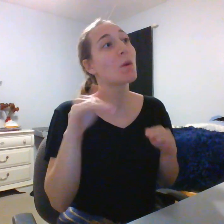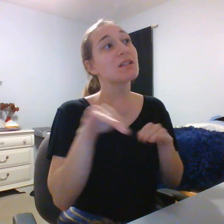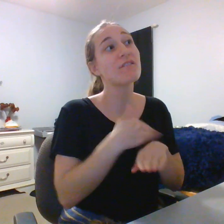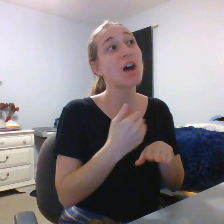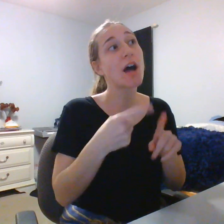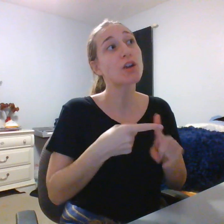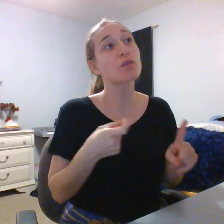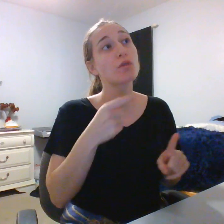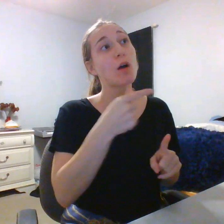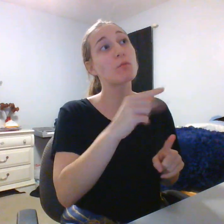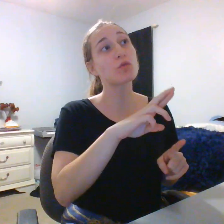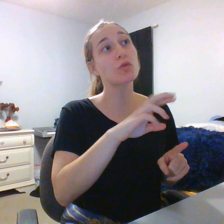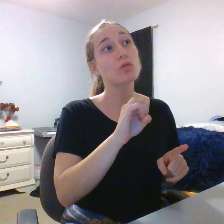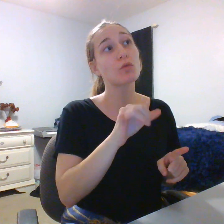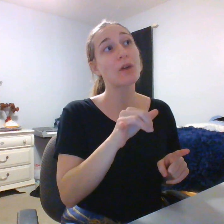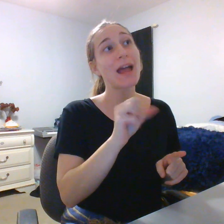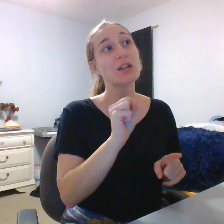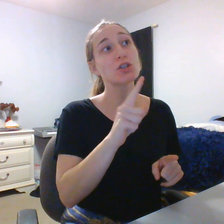fired from Gray Sloan.